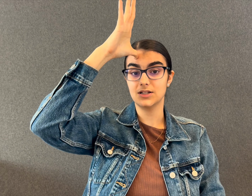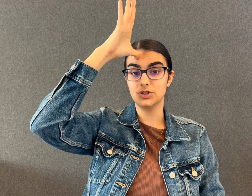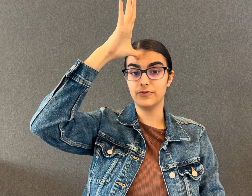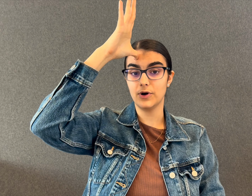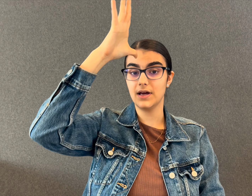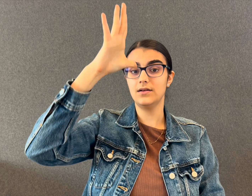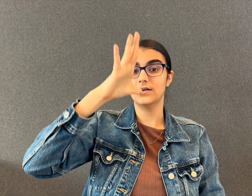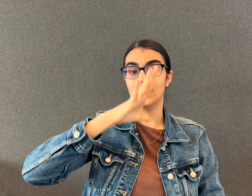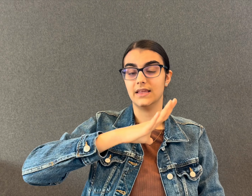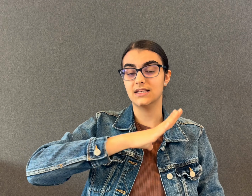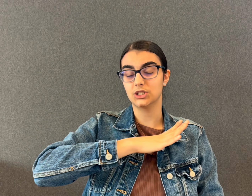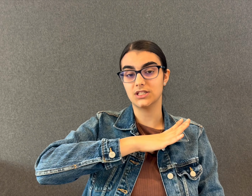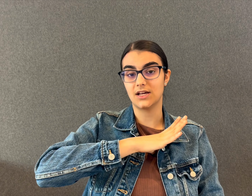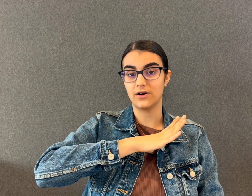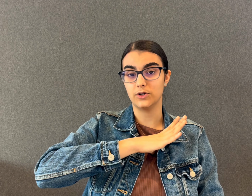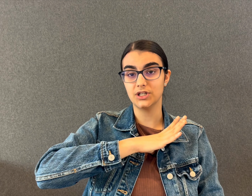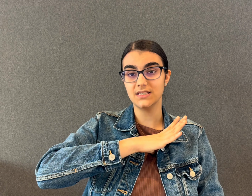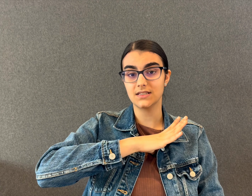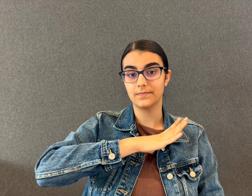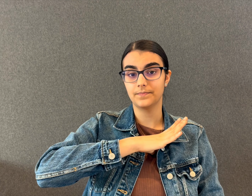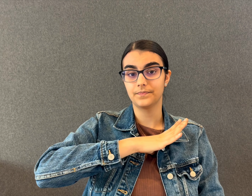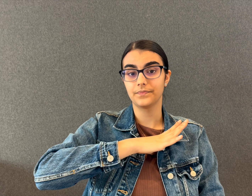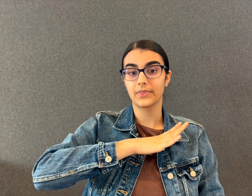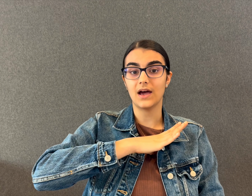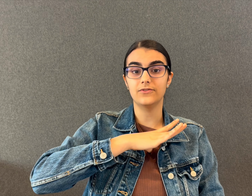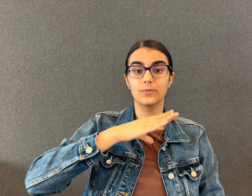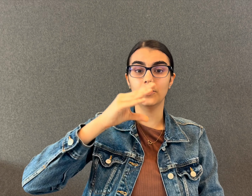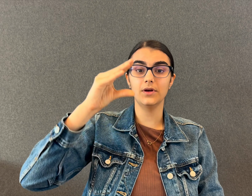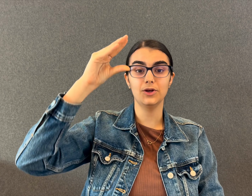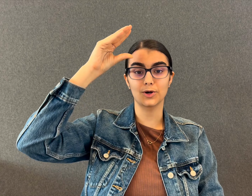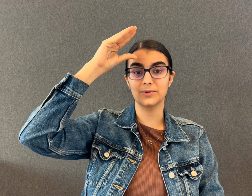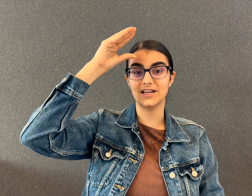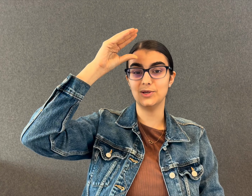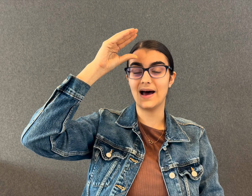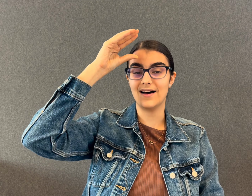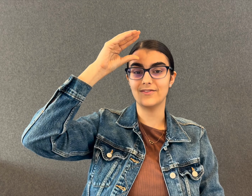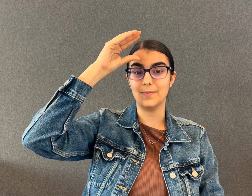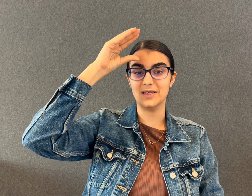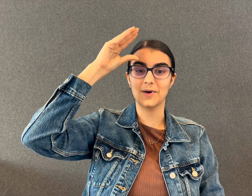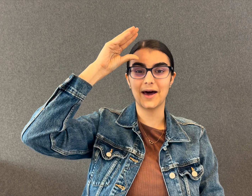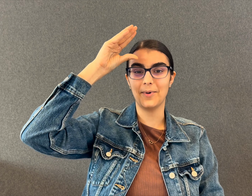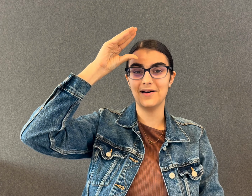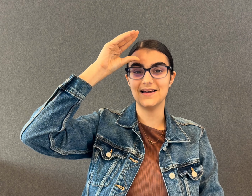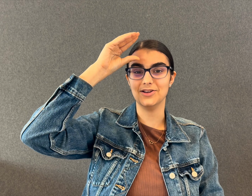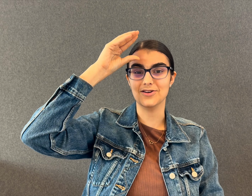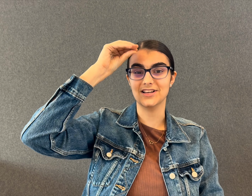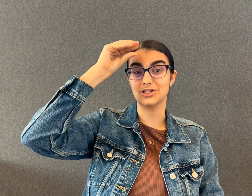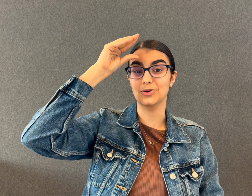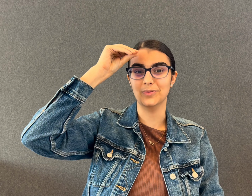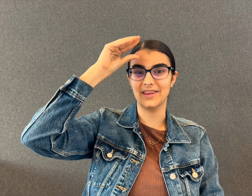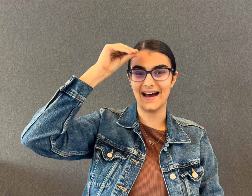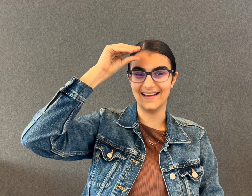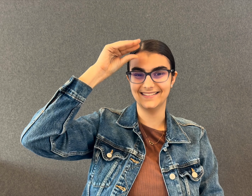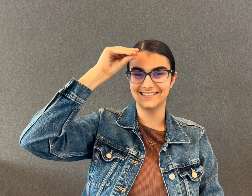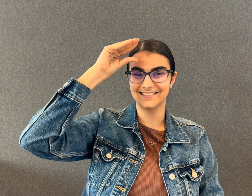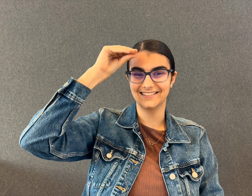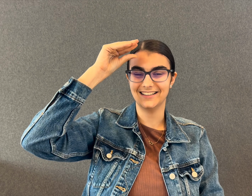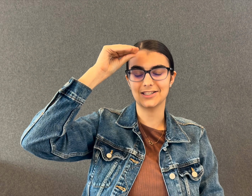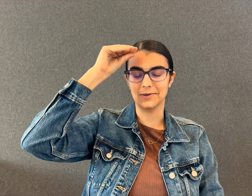your forehead and then touch the center of your chest. And for boy, you're gonna pretend you have a baseball cap on and you're touching the rim of the hat. That's the one that I